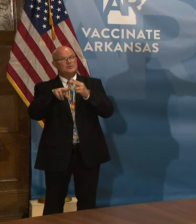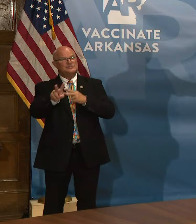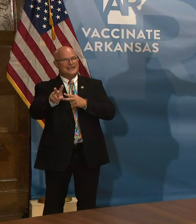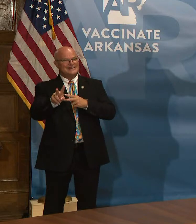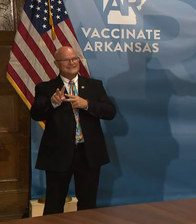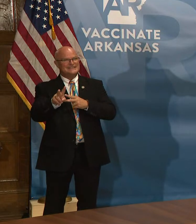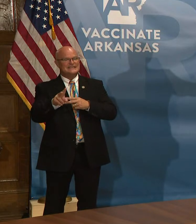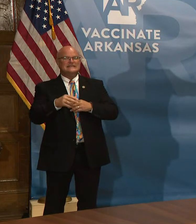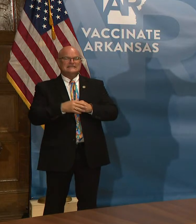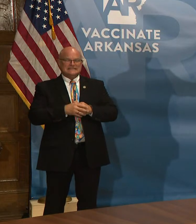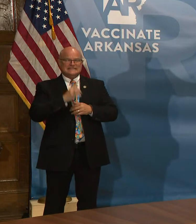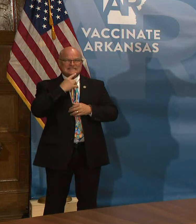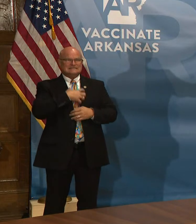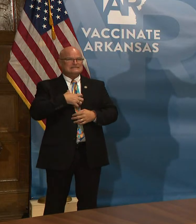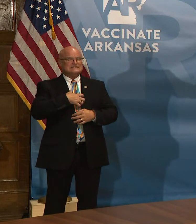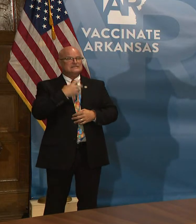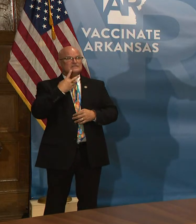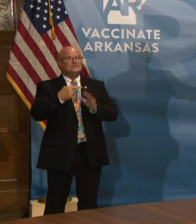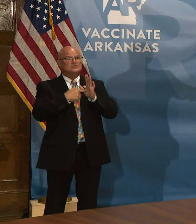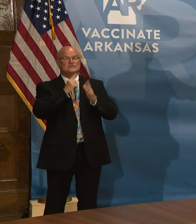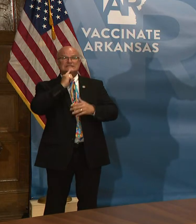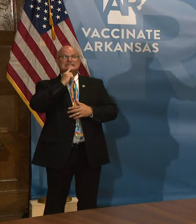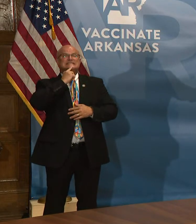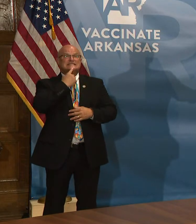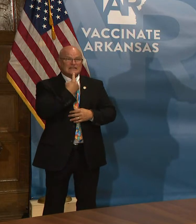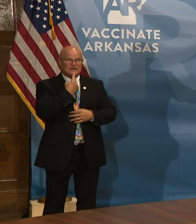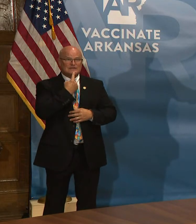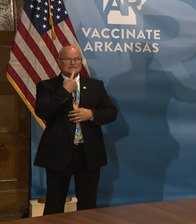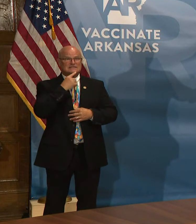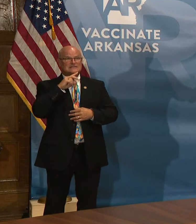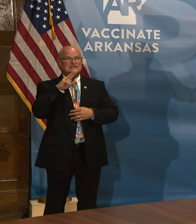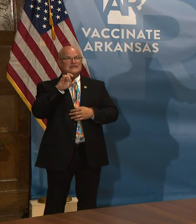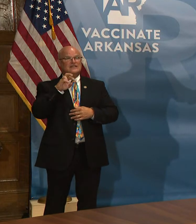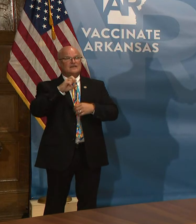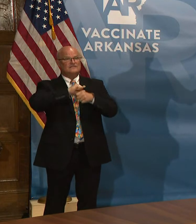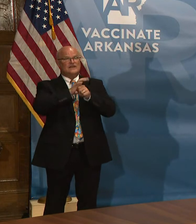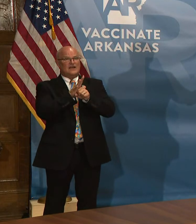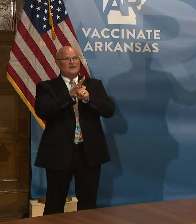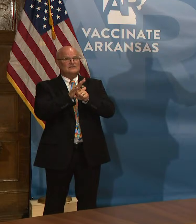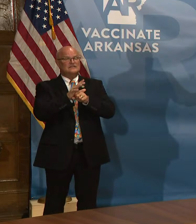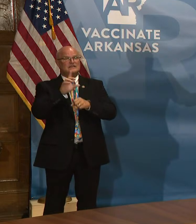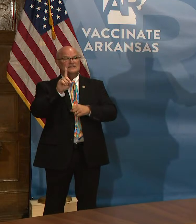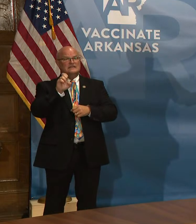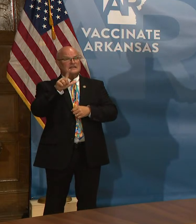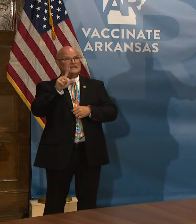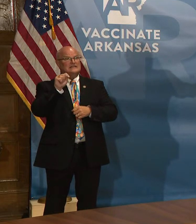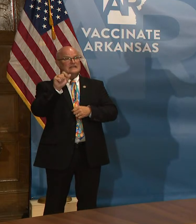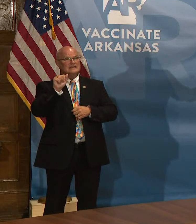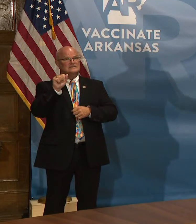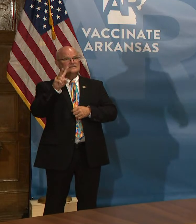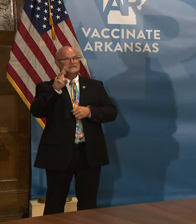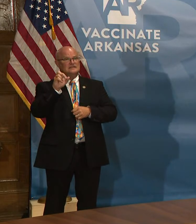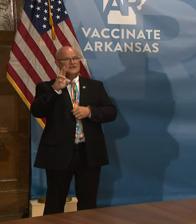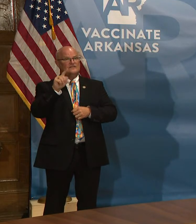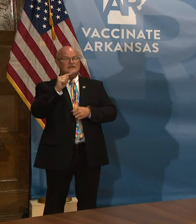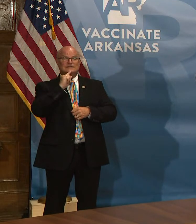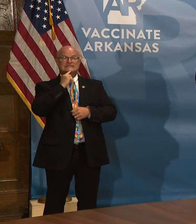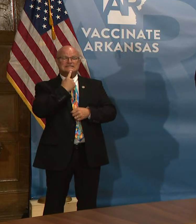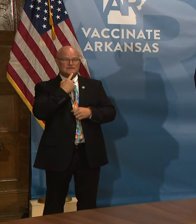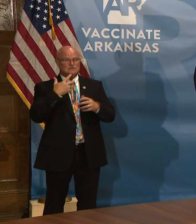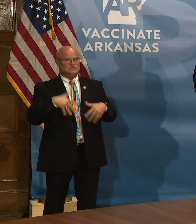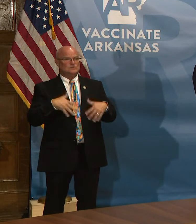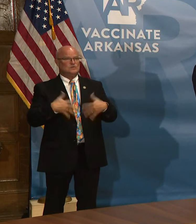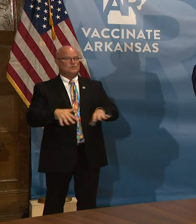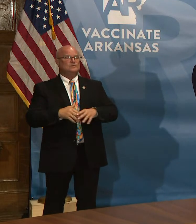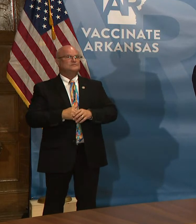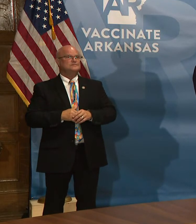this is troublesome because it shows the seriousness of the virus. The Delta variant is very serious. All right, the next